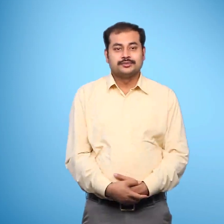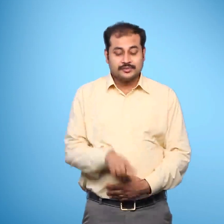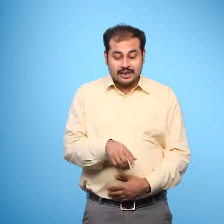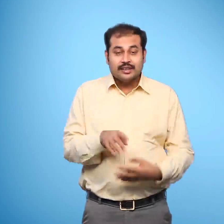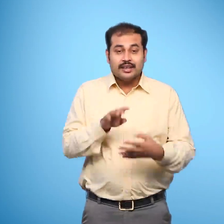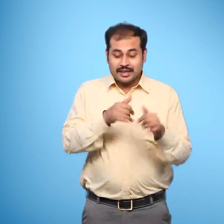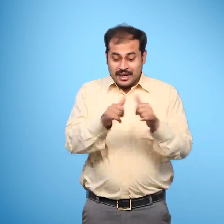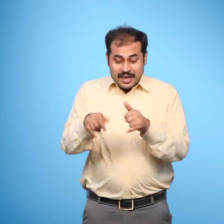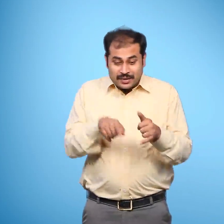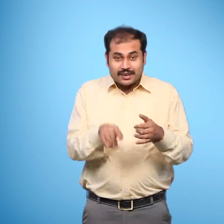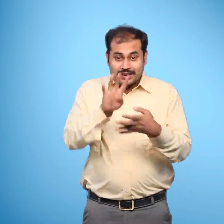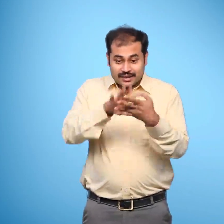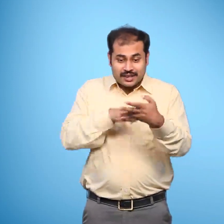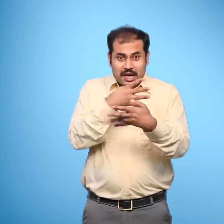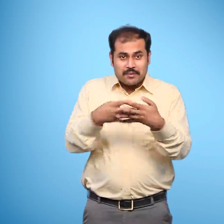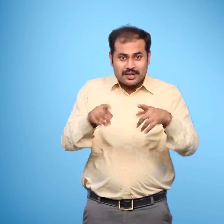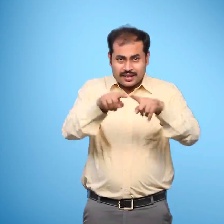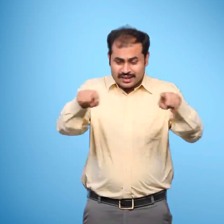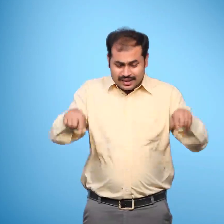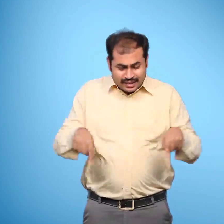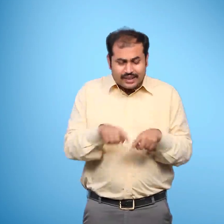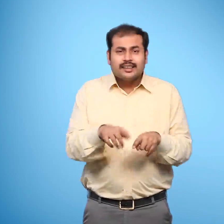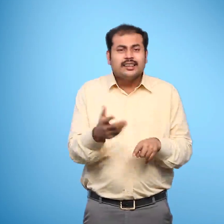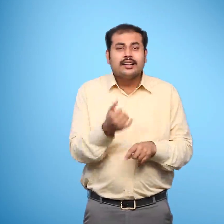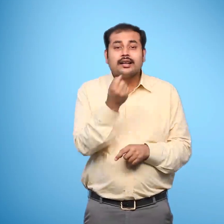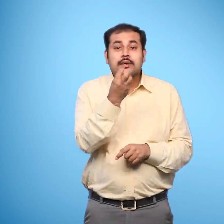The game board has numbers from 1 to 99